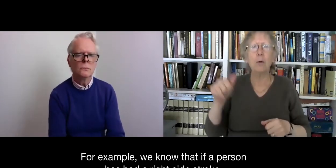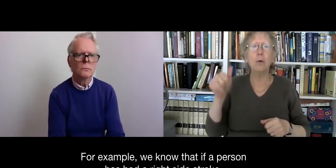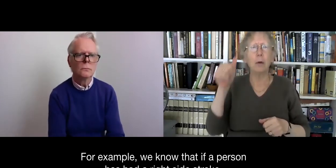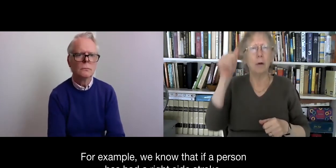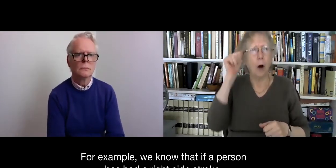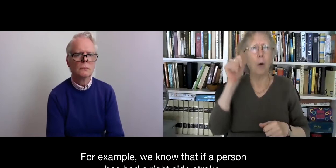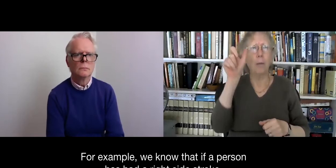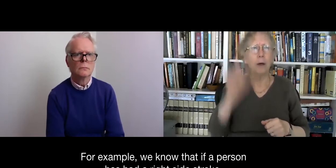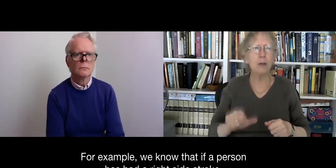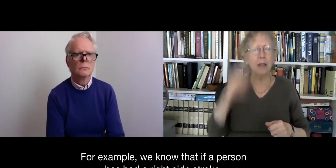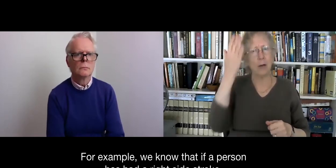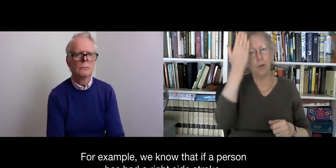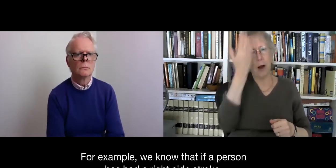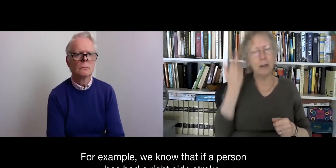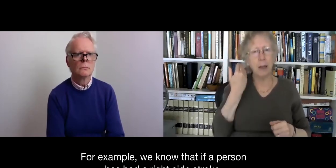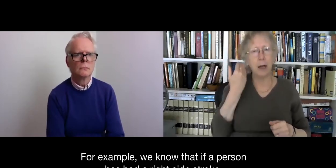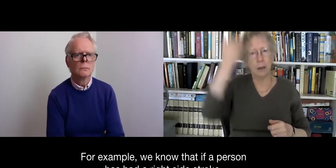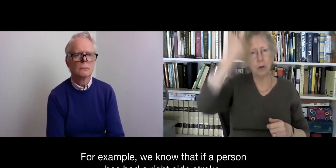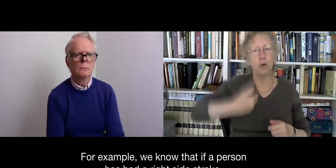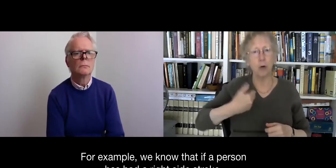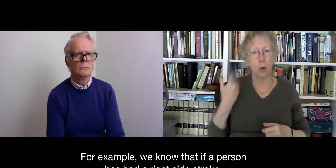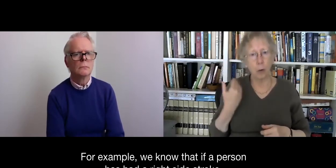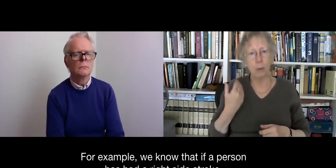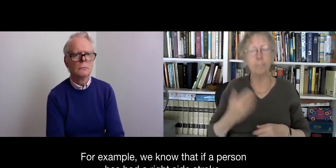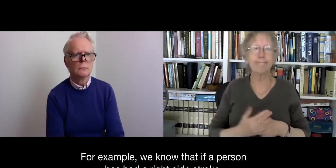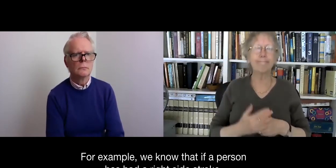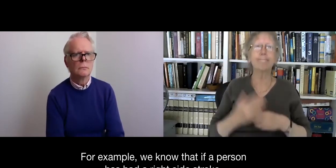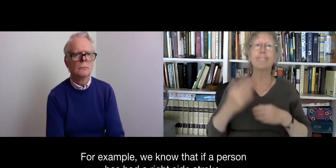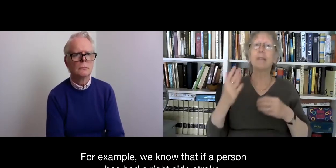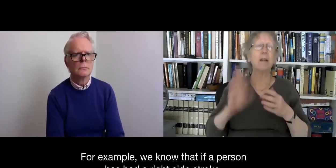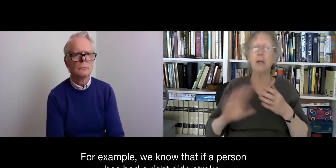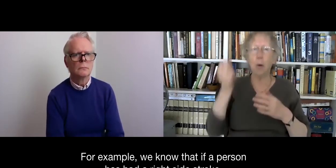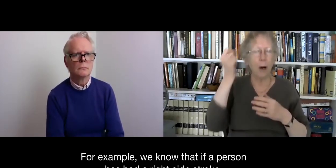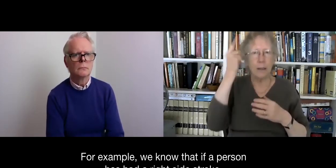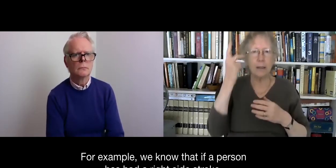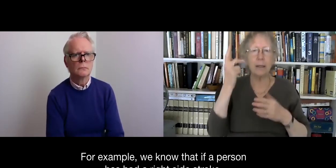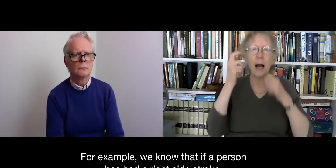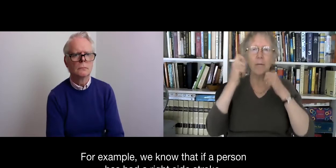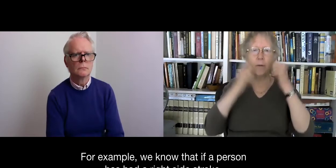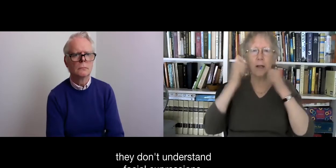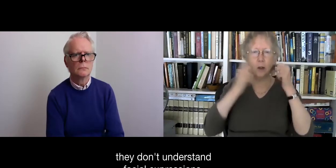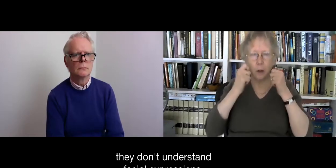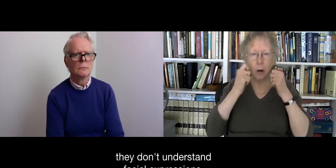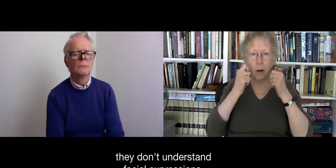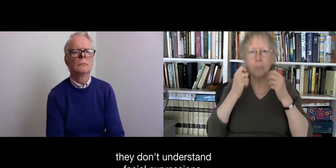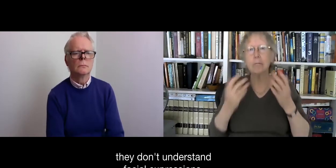For example, we know that if a person has had a right side stroke, they don't understand